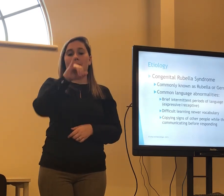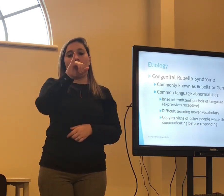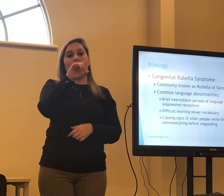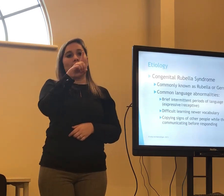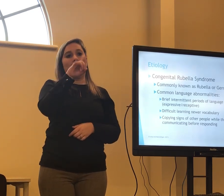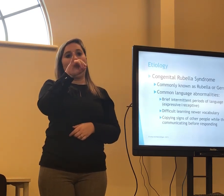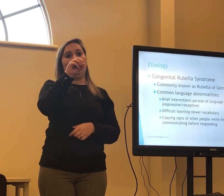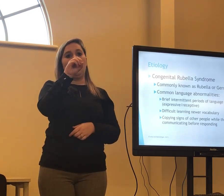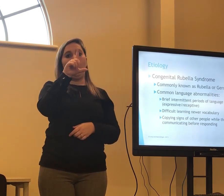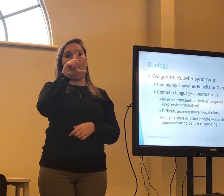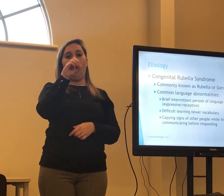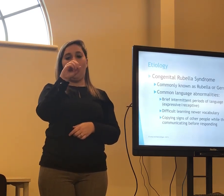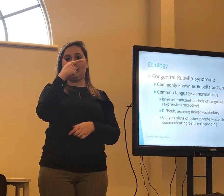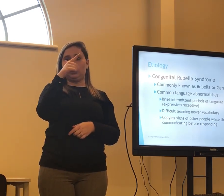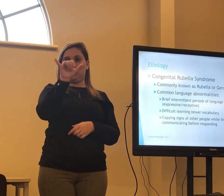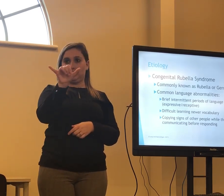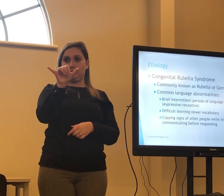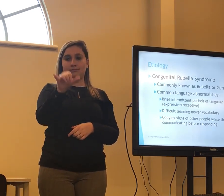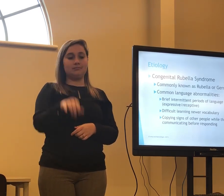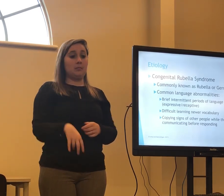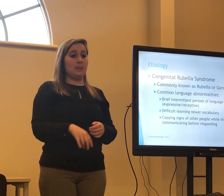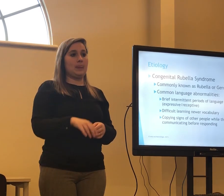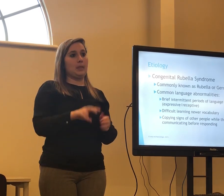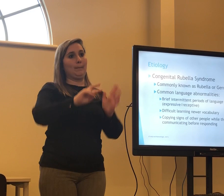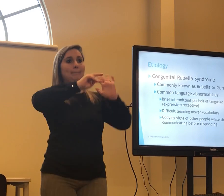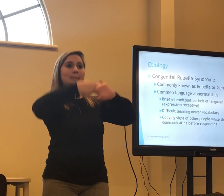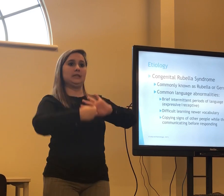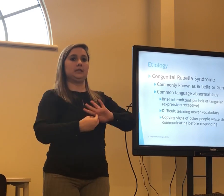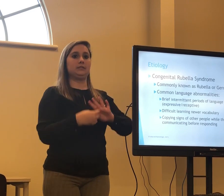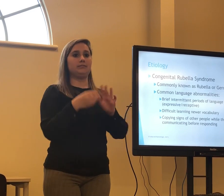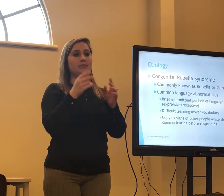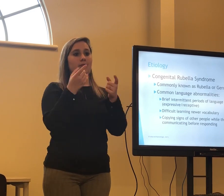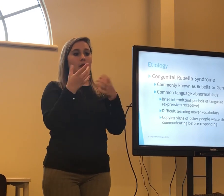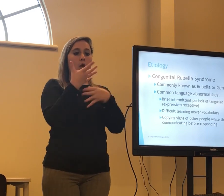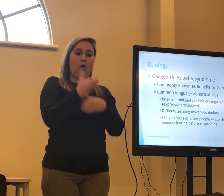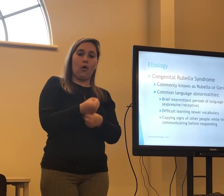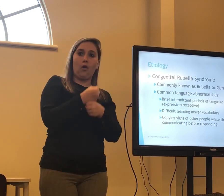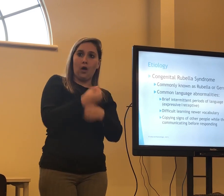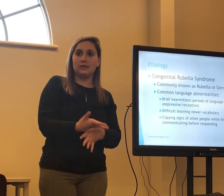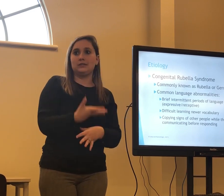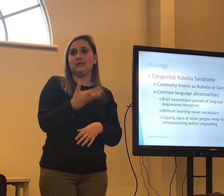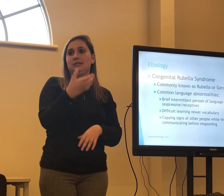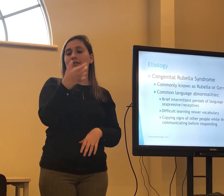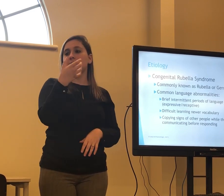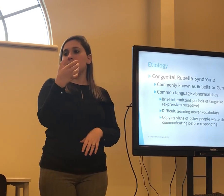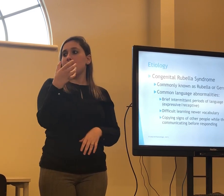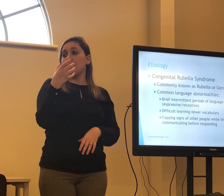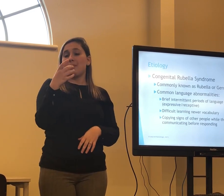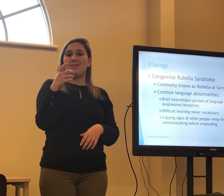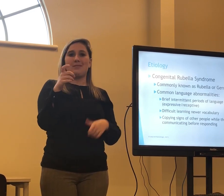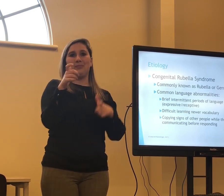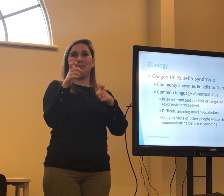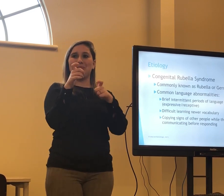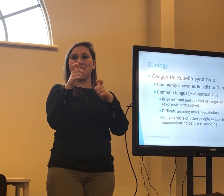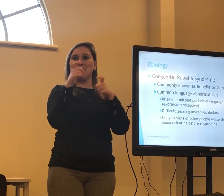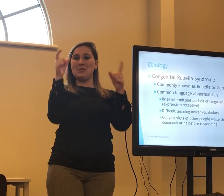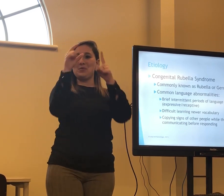word, causes. So these are congenital, yay, another big fun word. Congenital causes